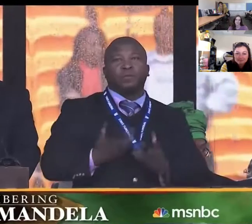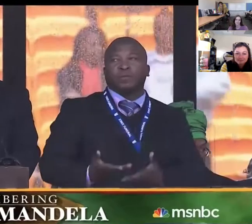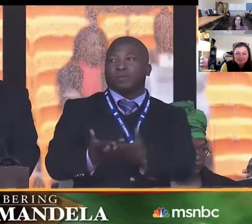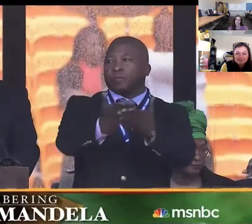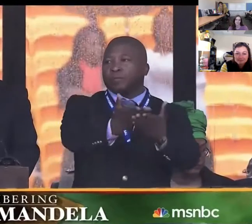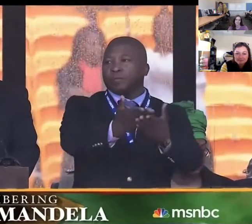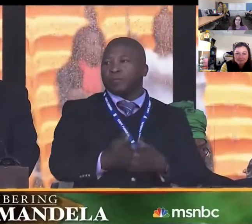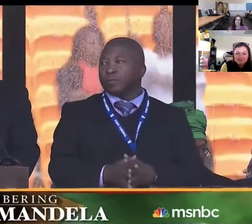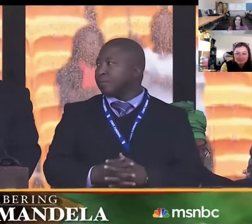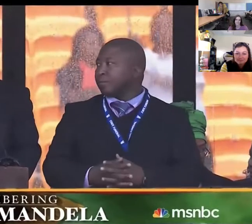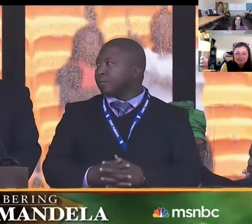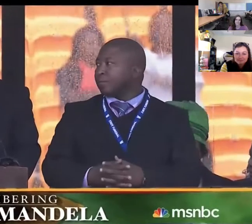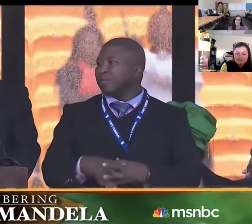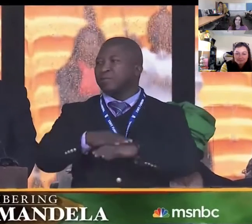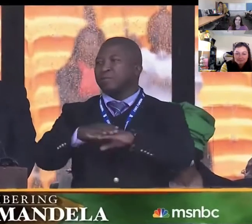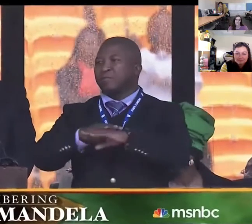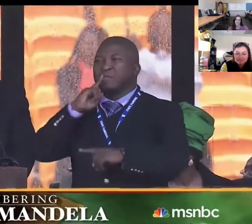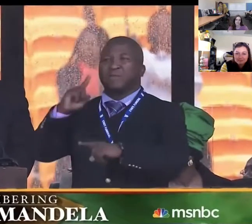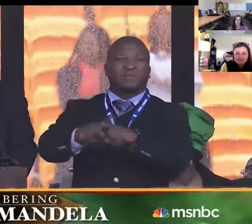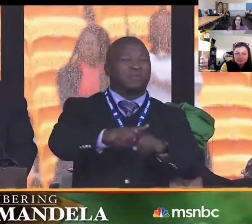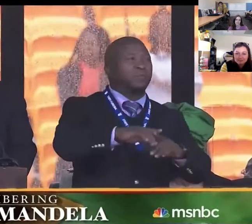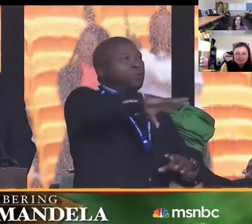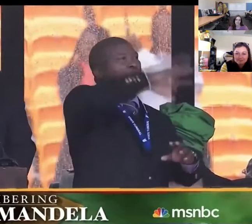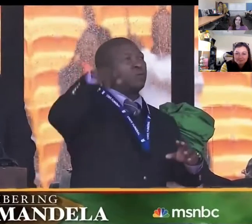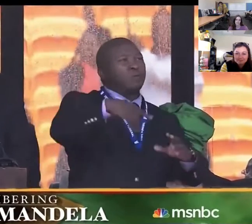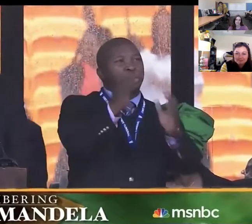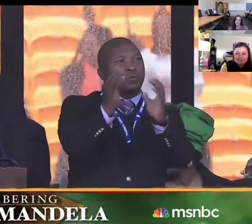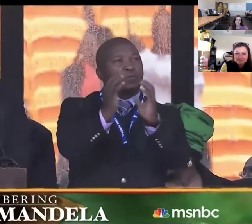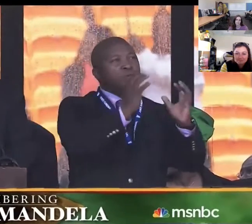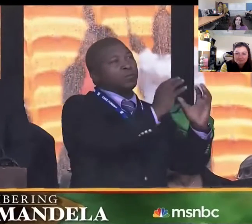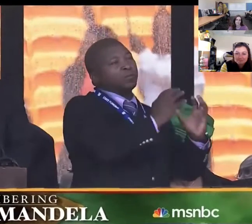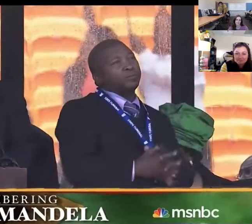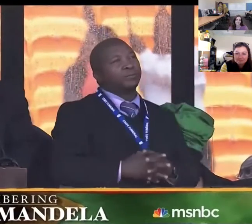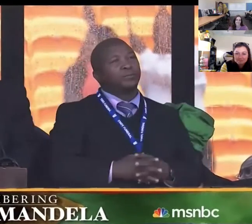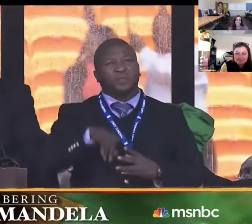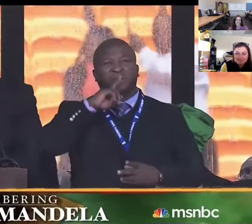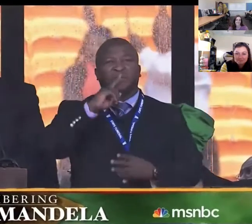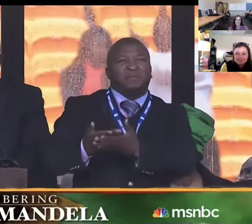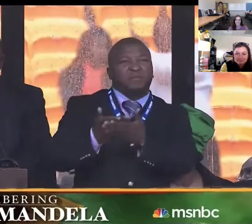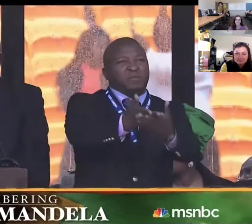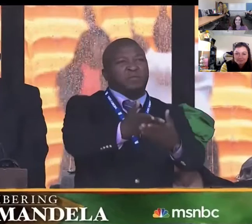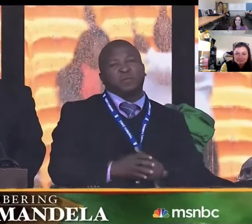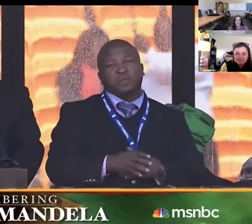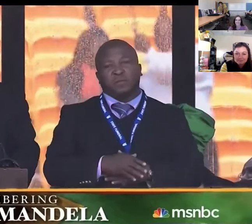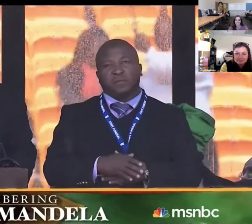And I would like to pray this offering. Basically, this is fun. All of these balls